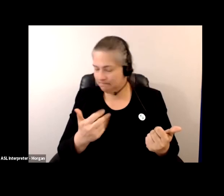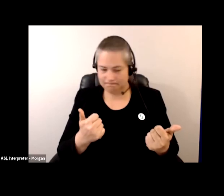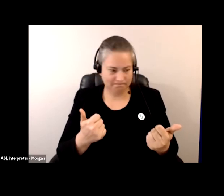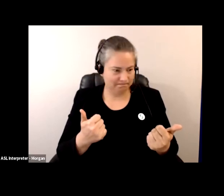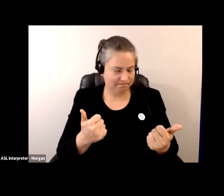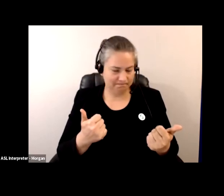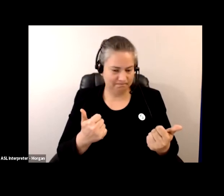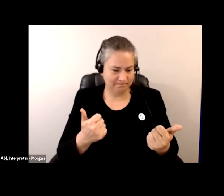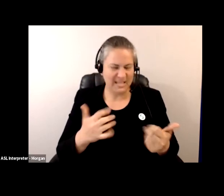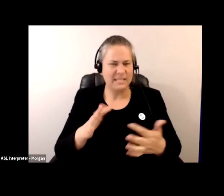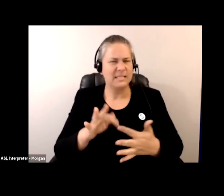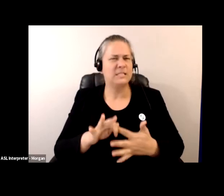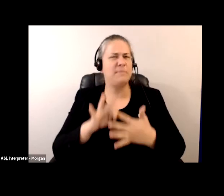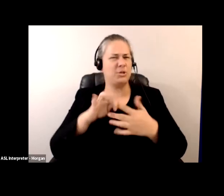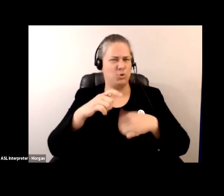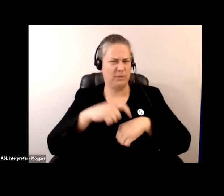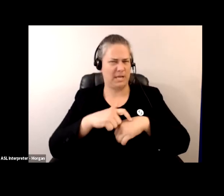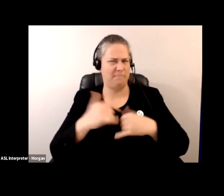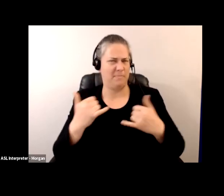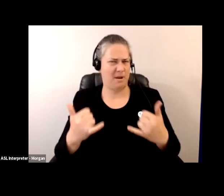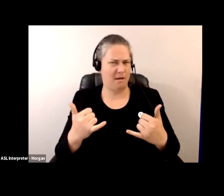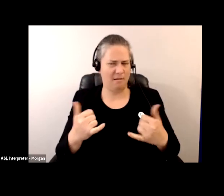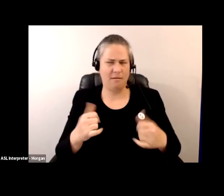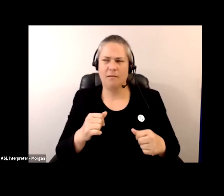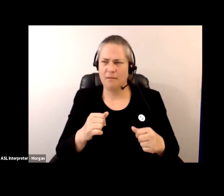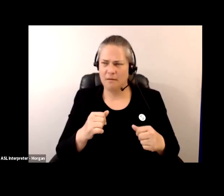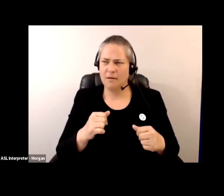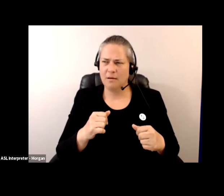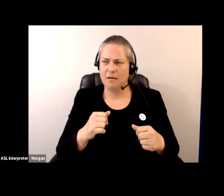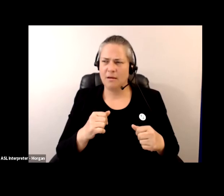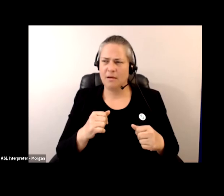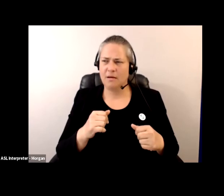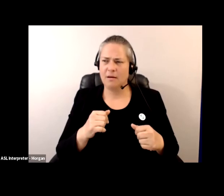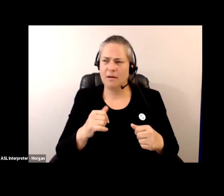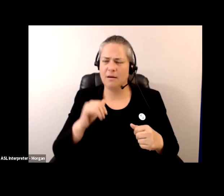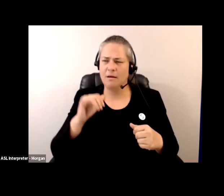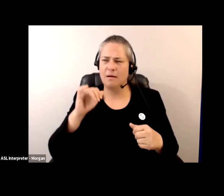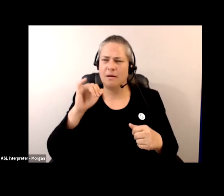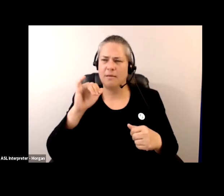it's a special time which may create possibilities for